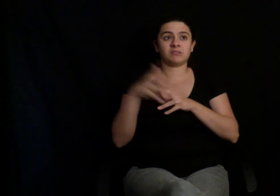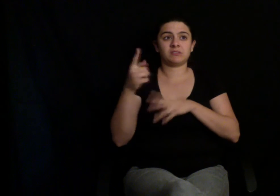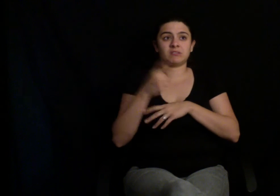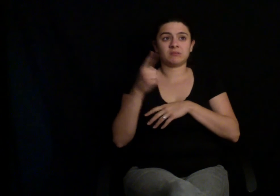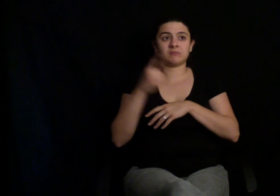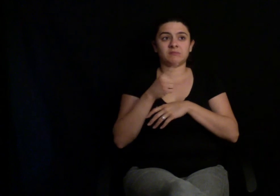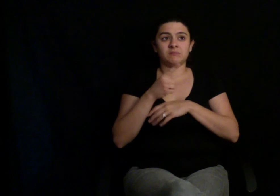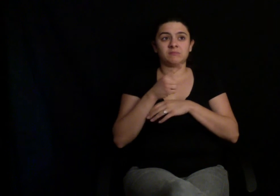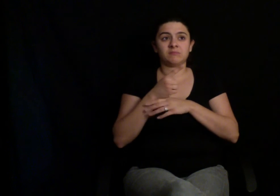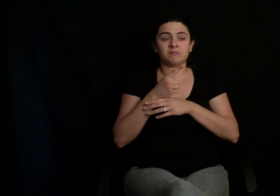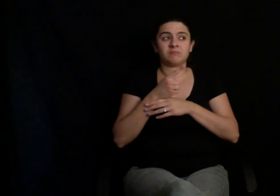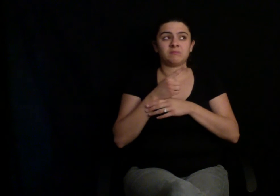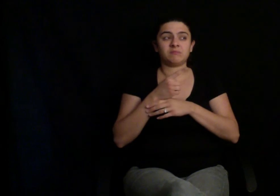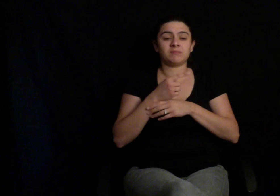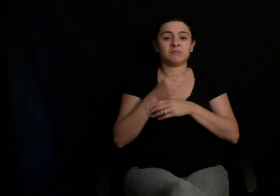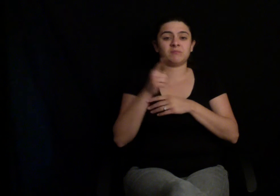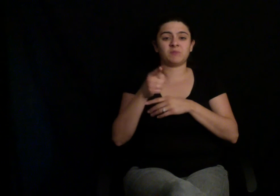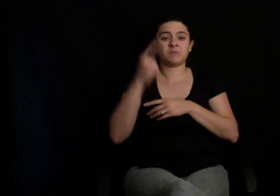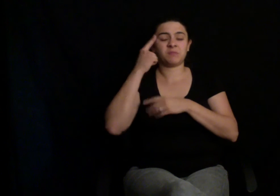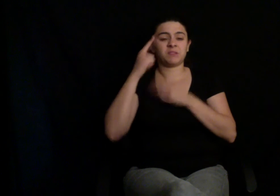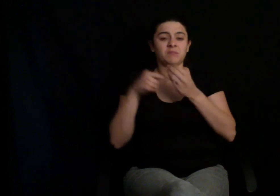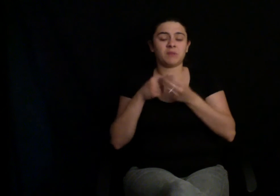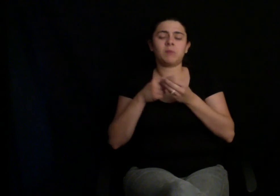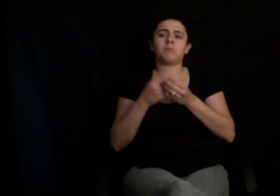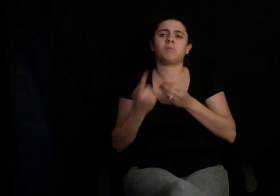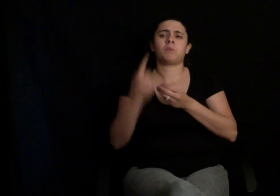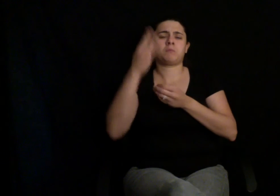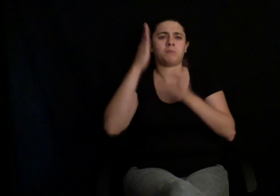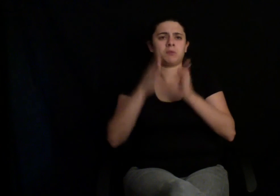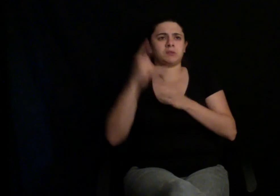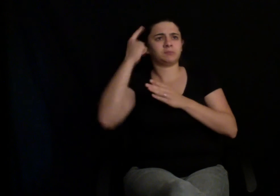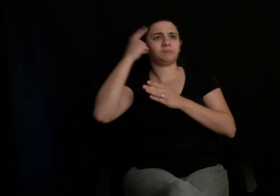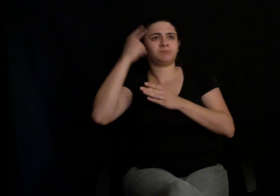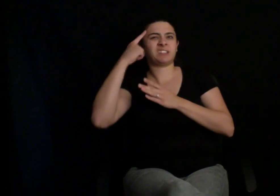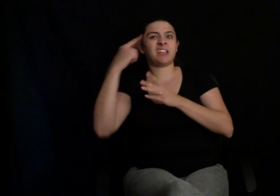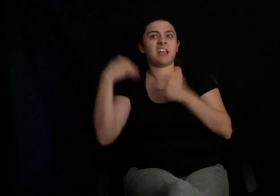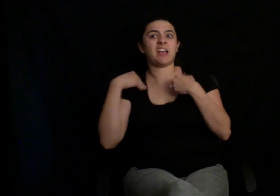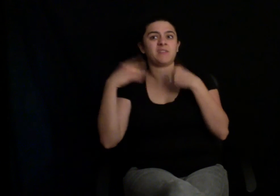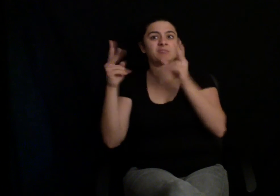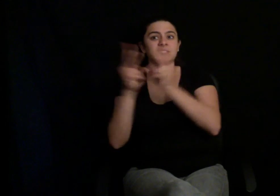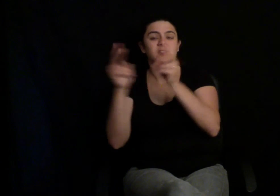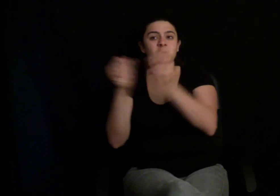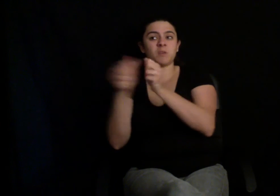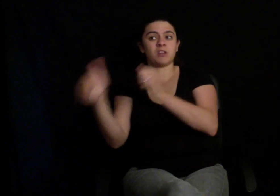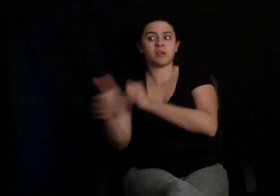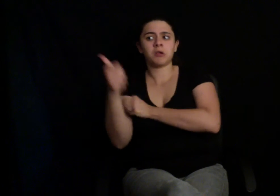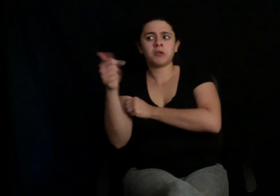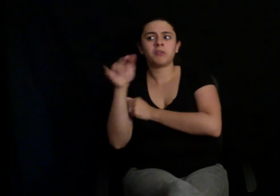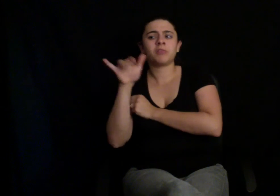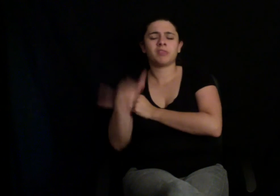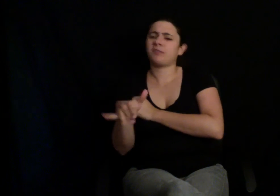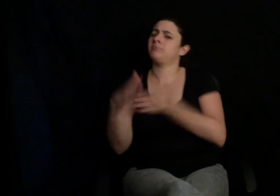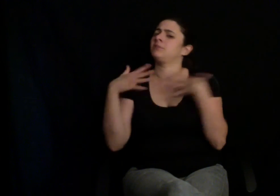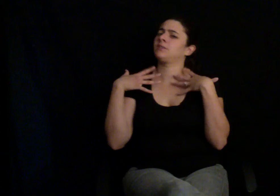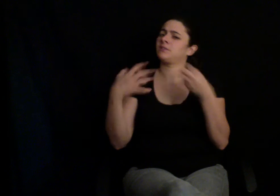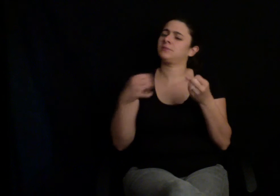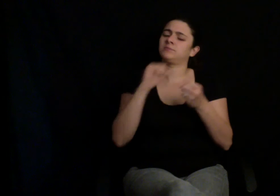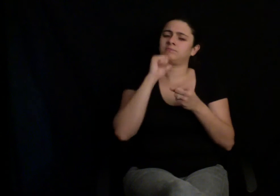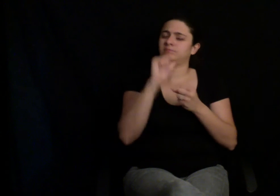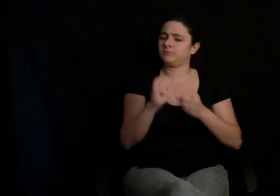going to cause problems in the relationship. That's not healthy. And I didn't realize how detrimental it was to my life. And my life has never been